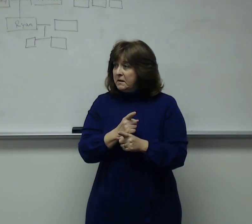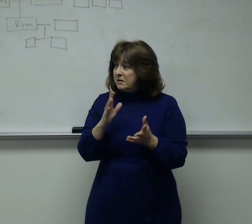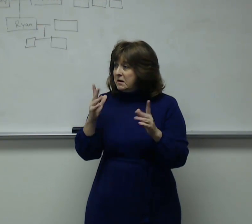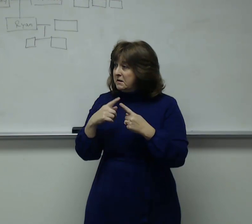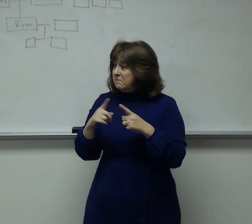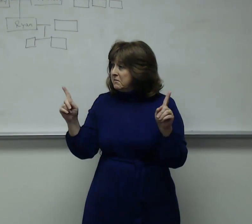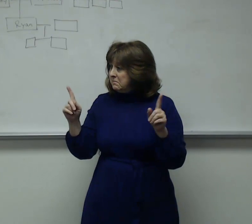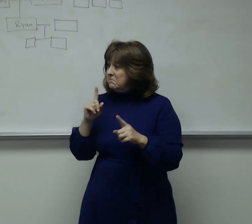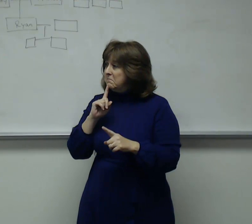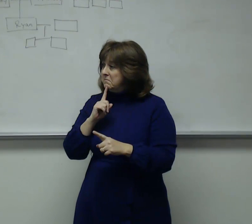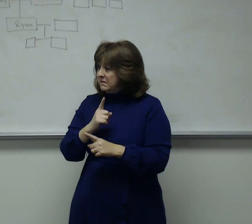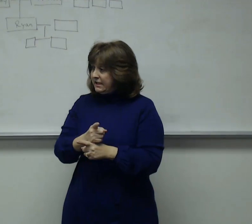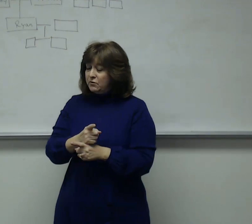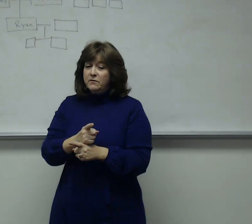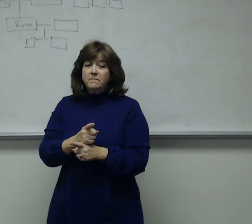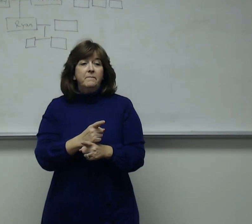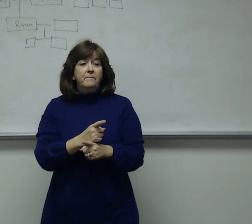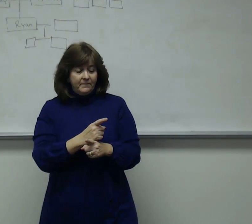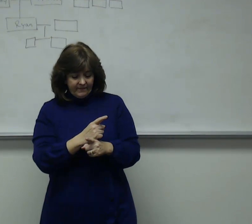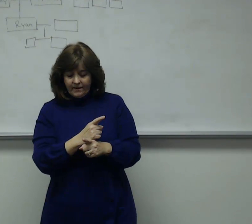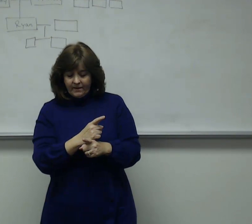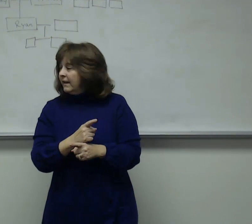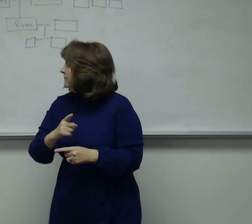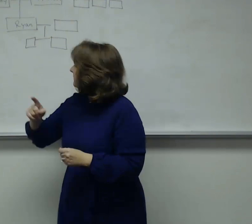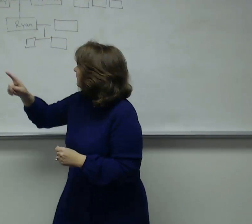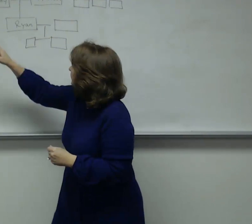So different. Sister. Okay.